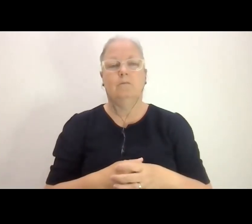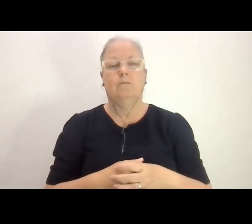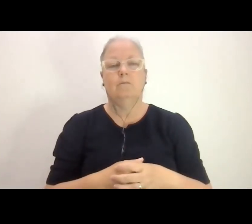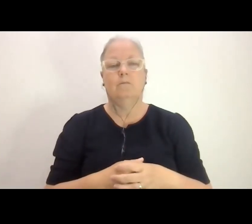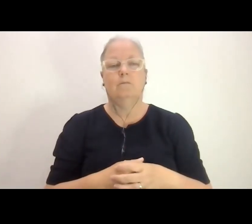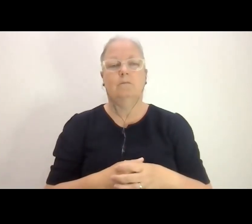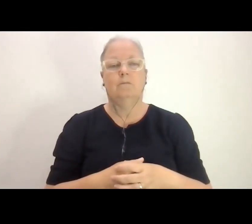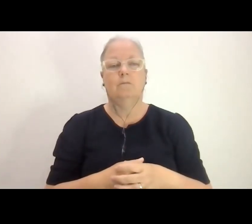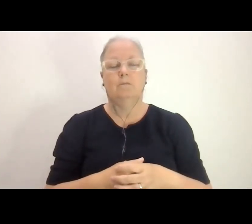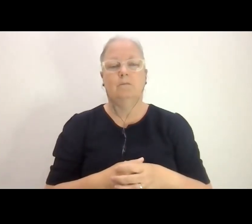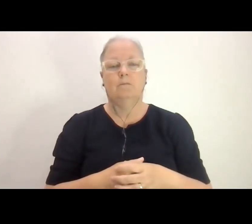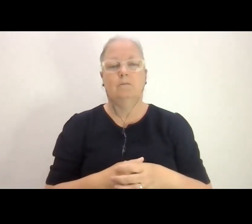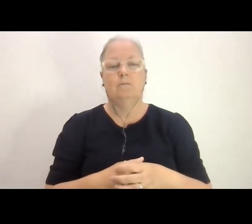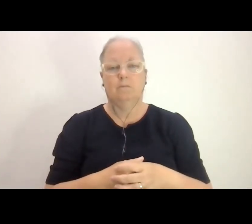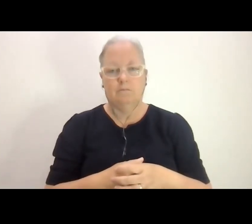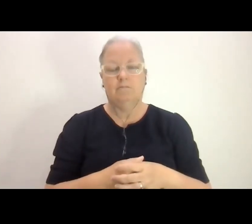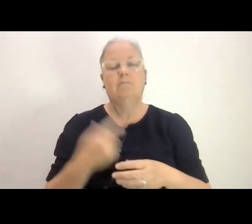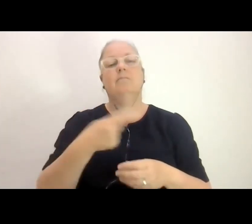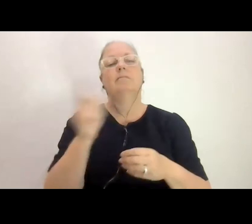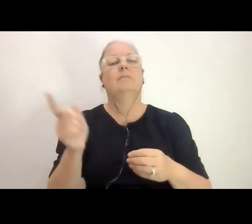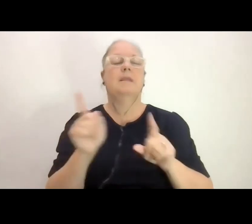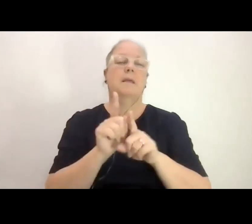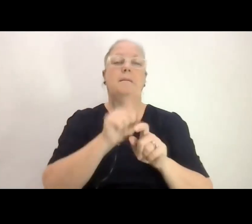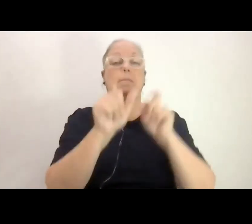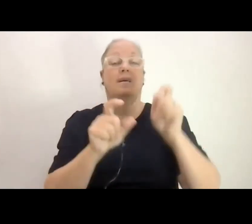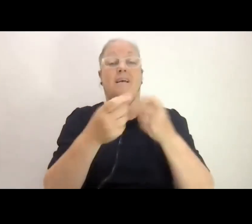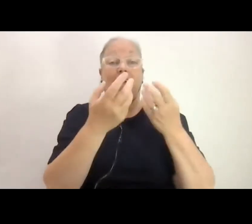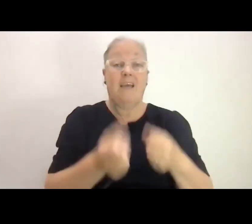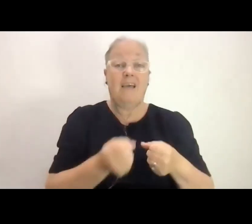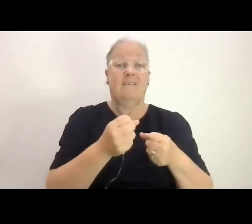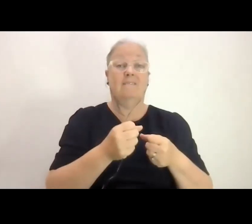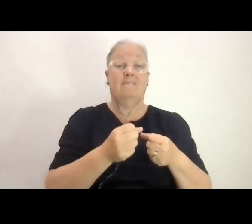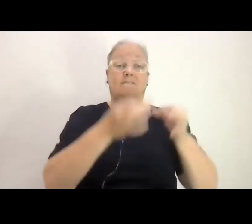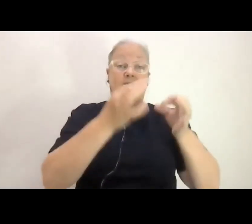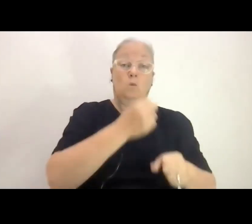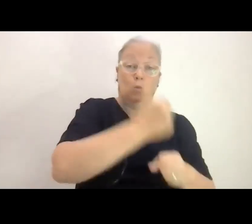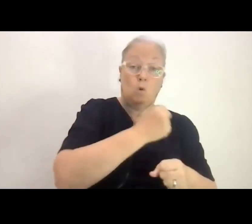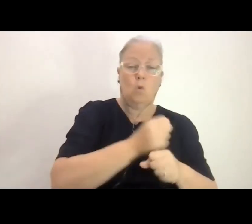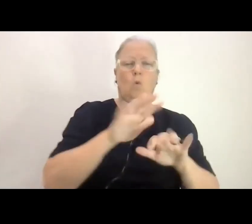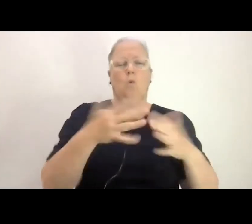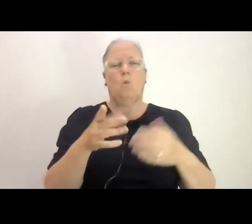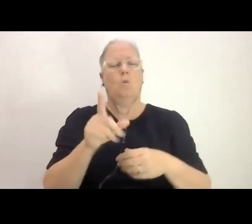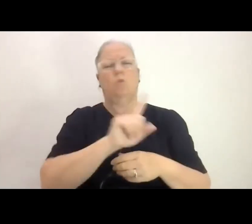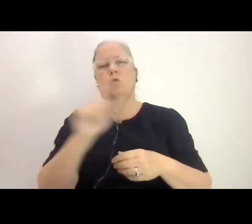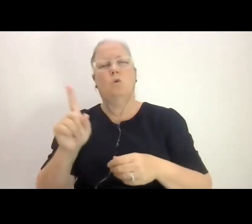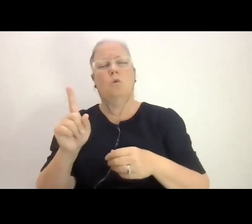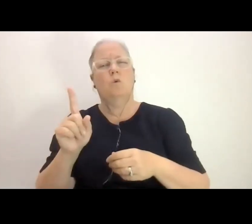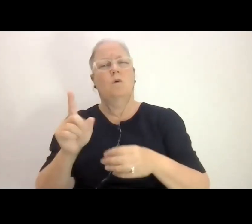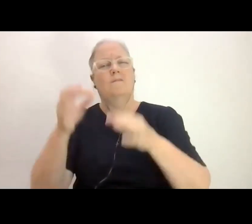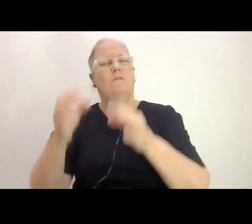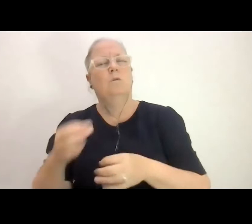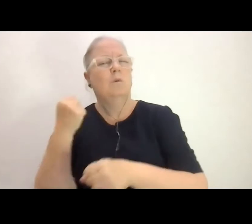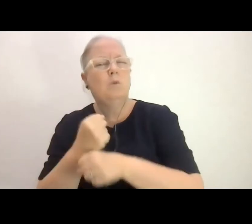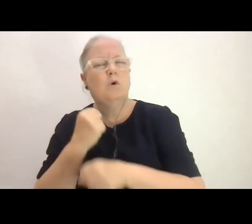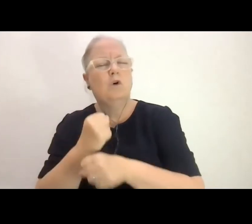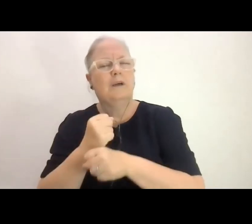be, included into this benefit package. So then there will be no one left behind. So this